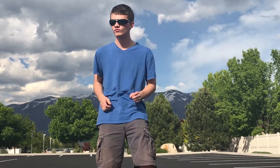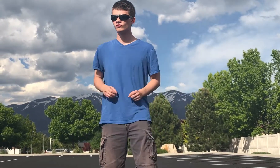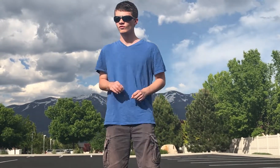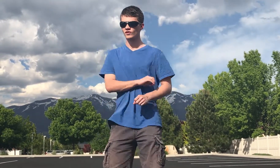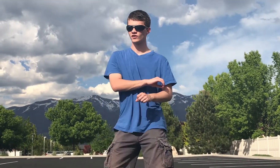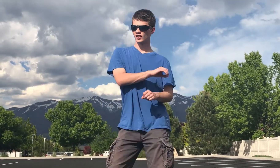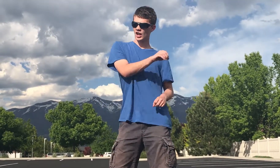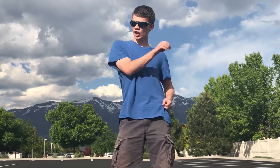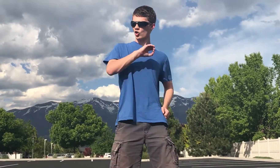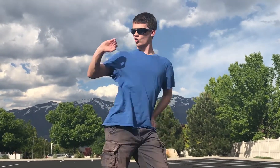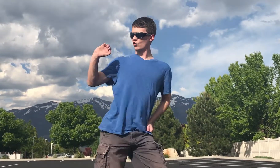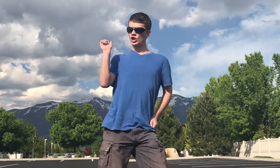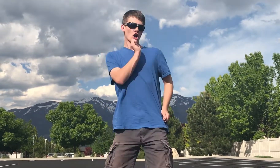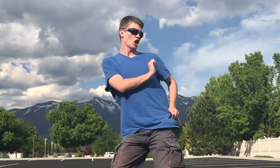Say, oh girl